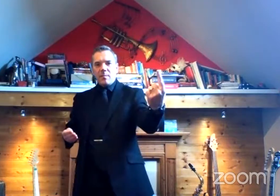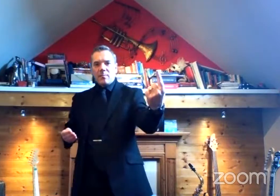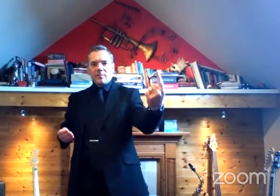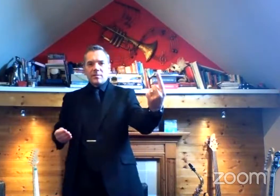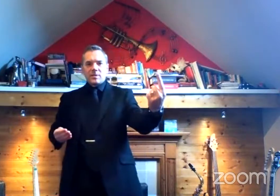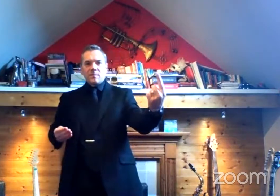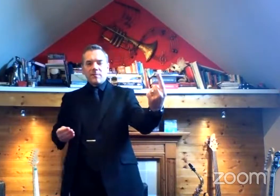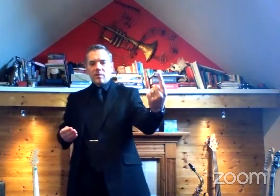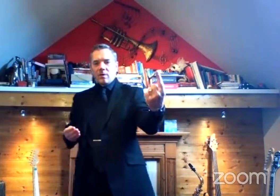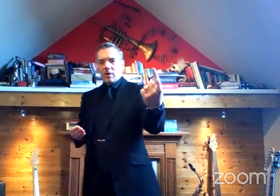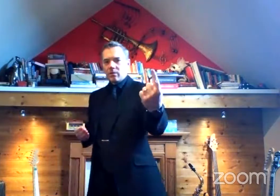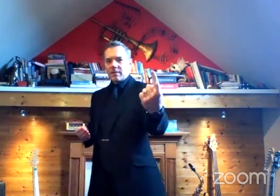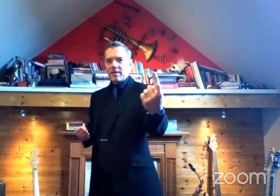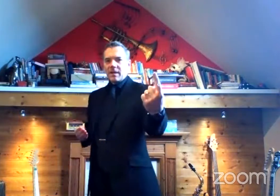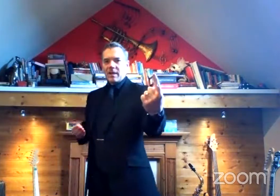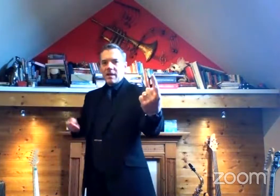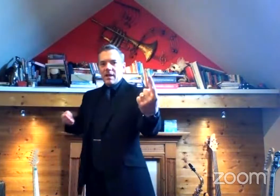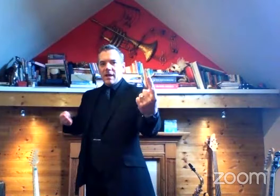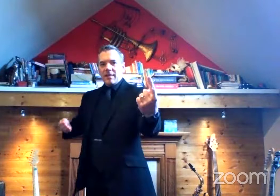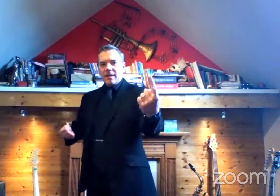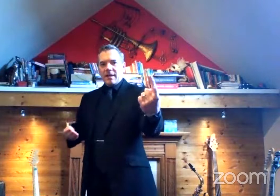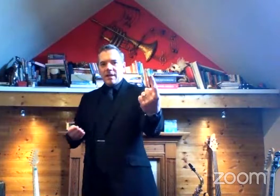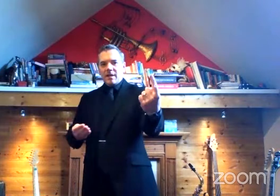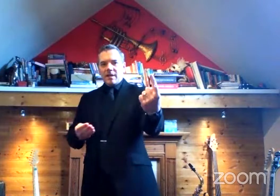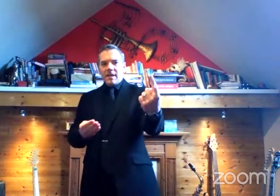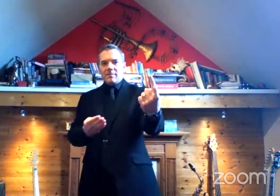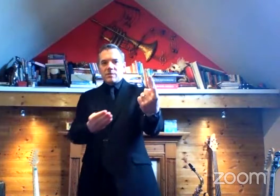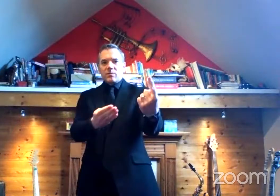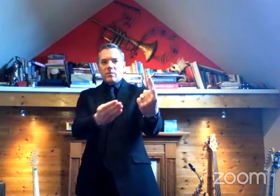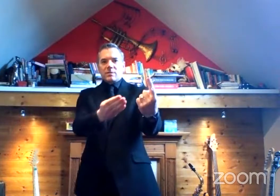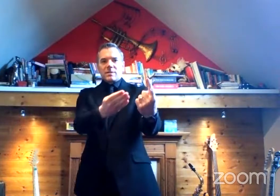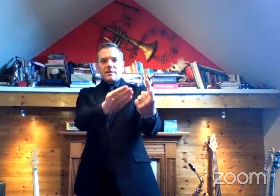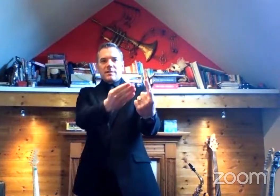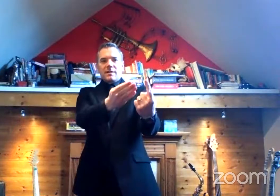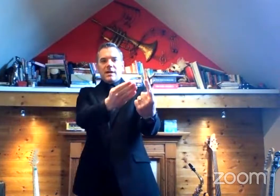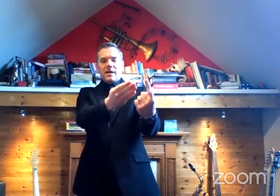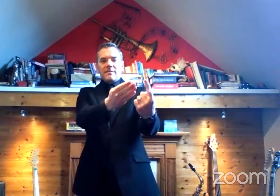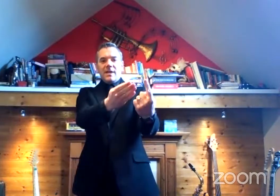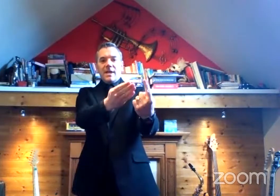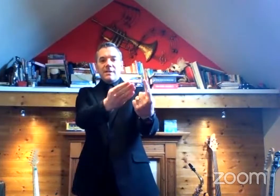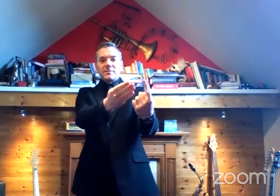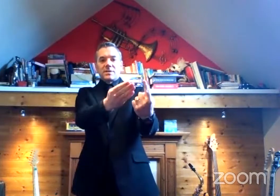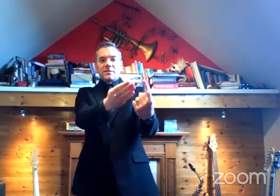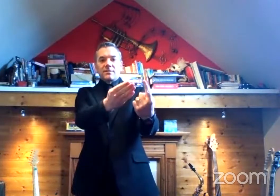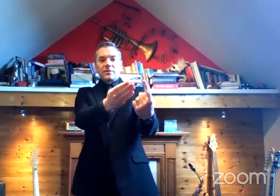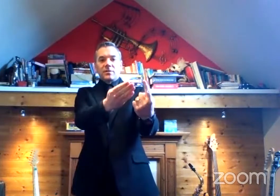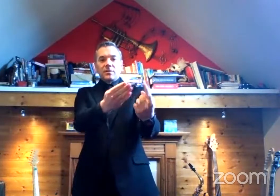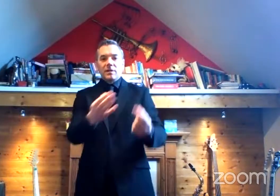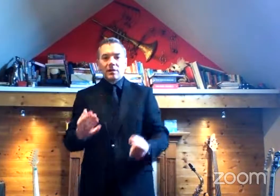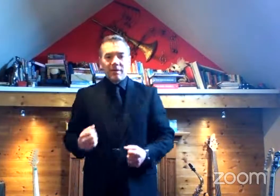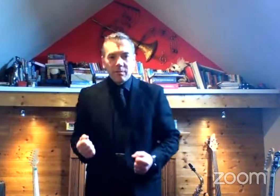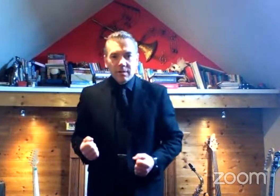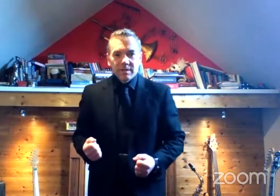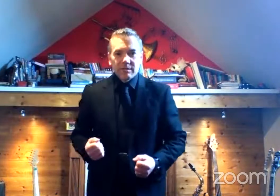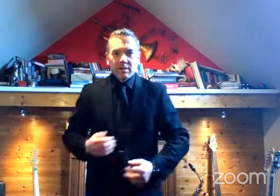Remember, we've done this before. Hold your finger and then aim towards it, right? I have aimed for love. How are we going to do